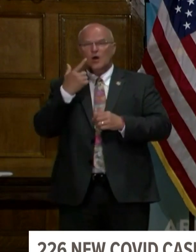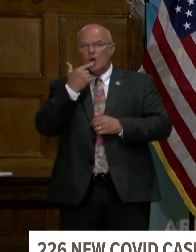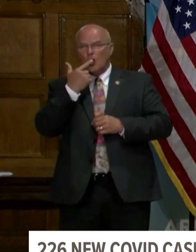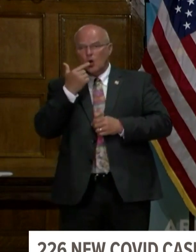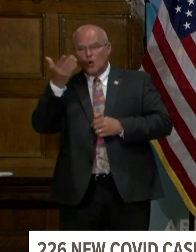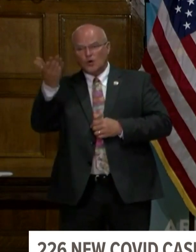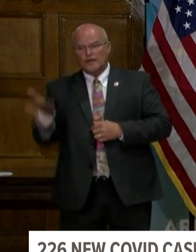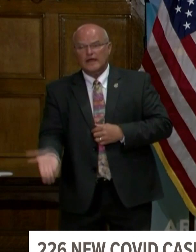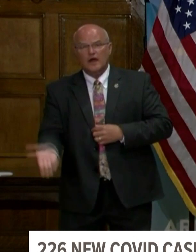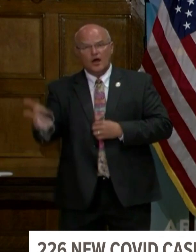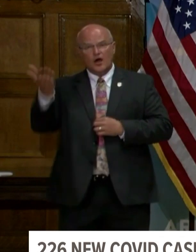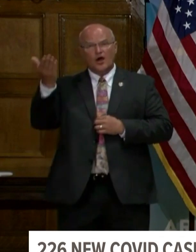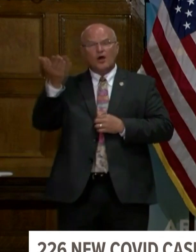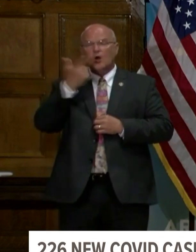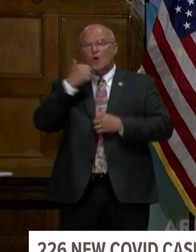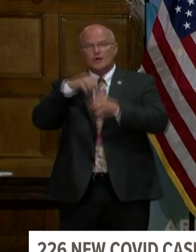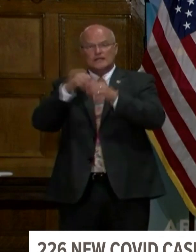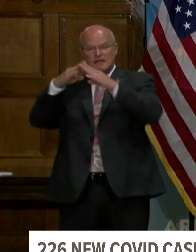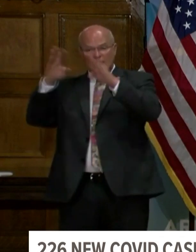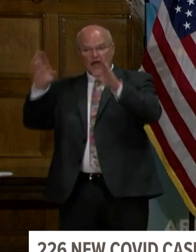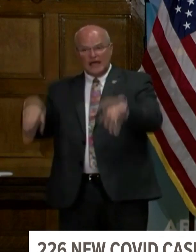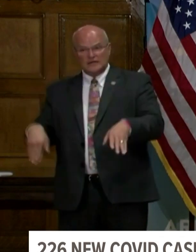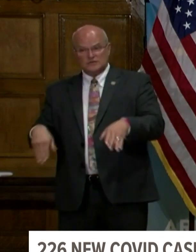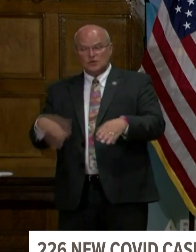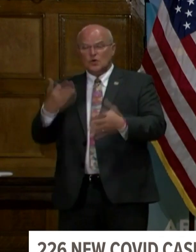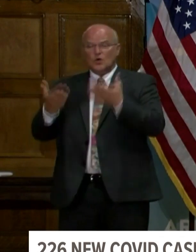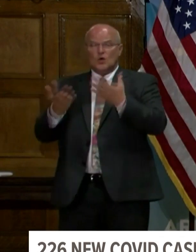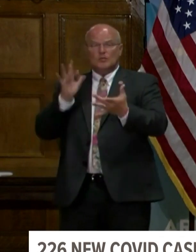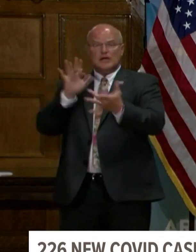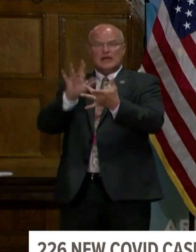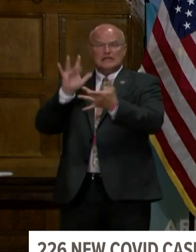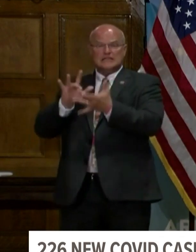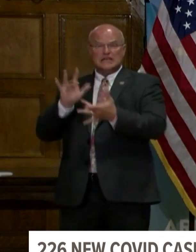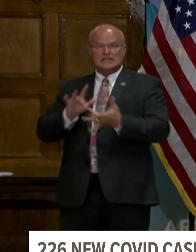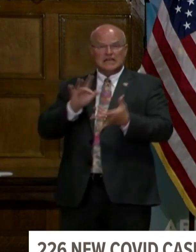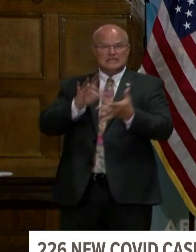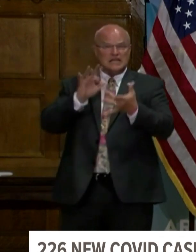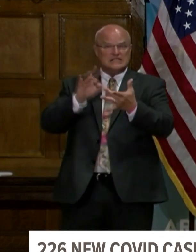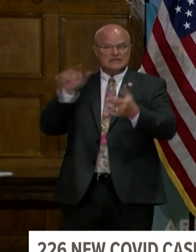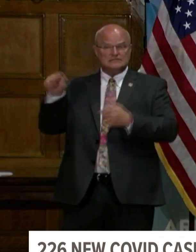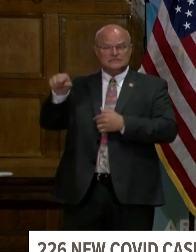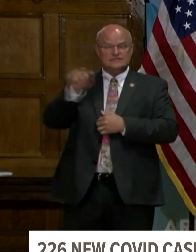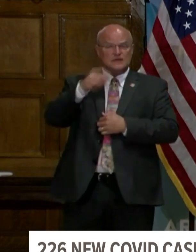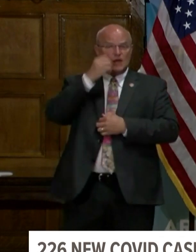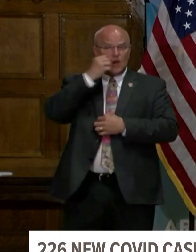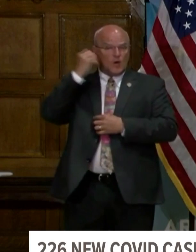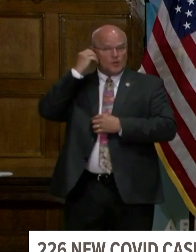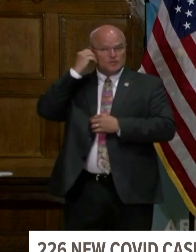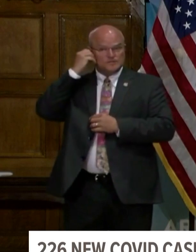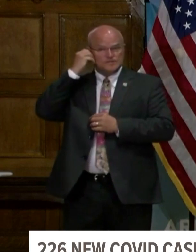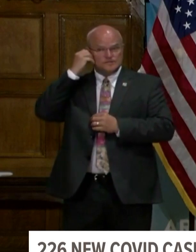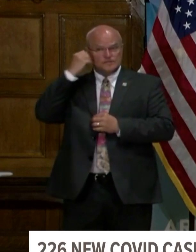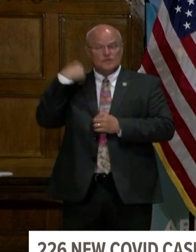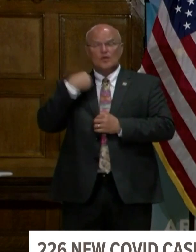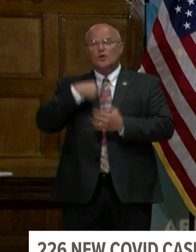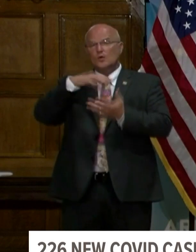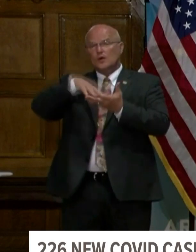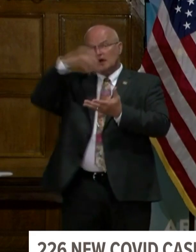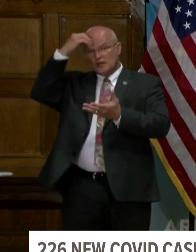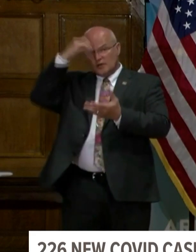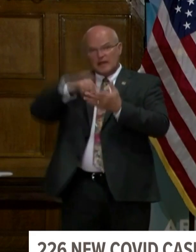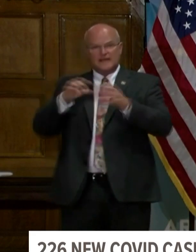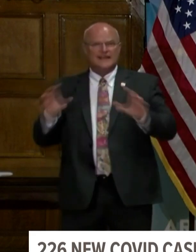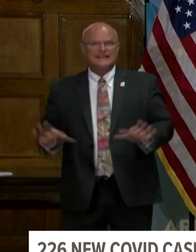who they are, who's in their household, who they might have had close contact with at home. We learn about